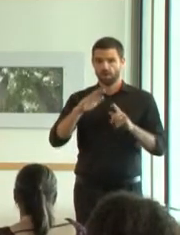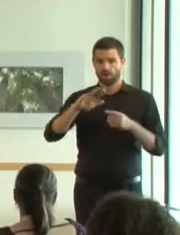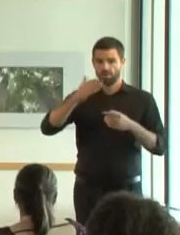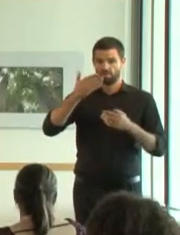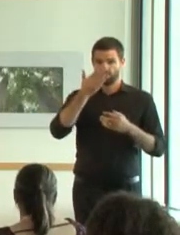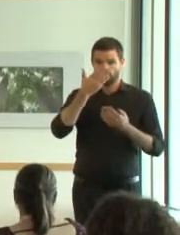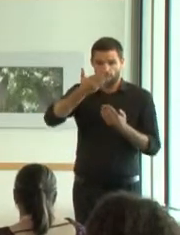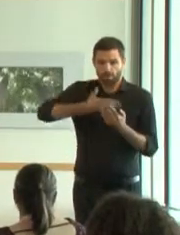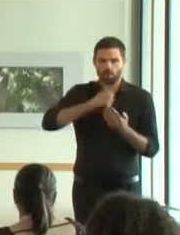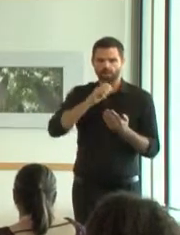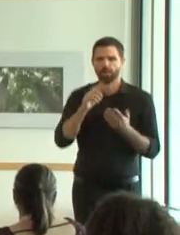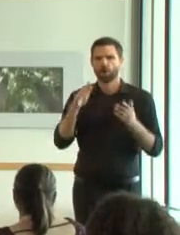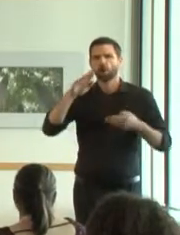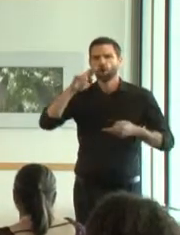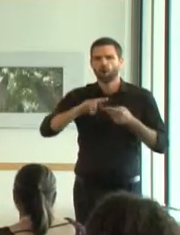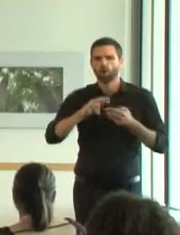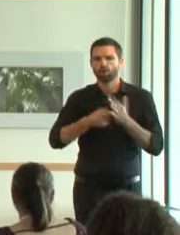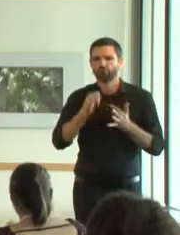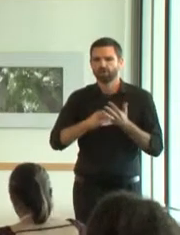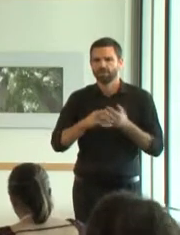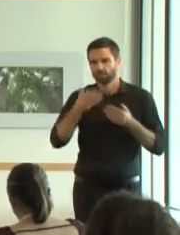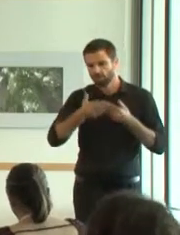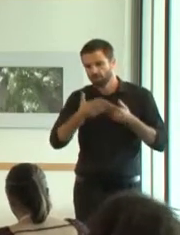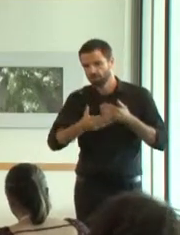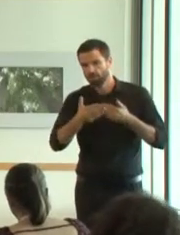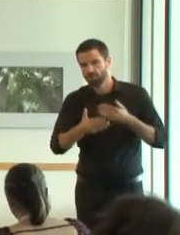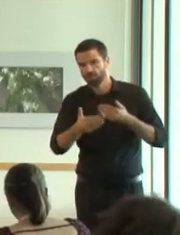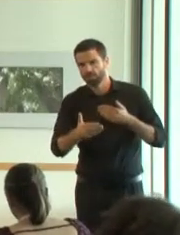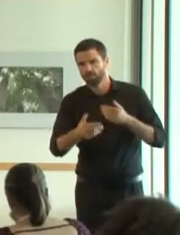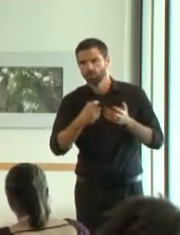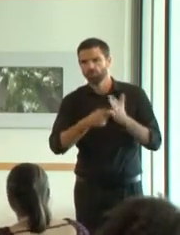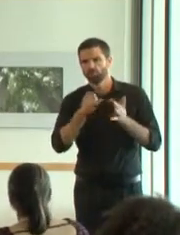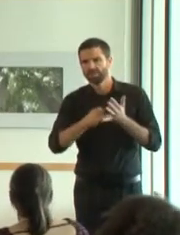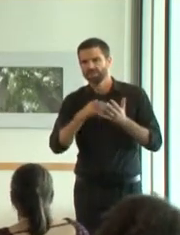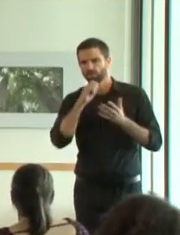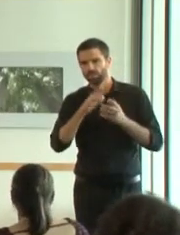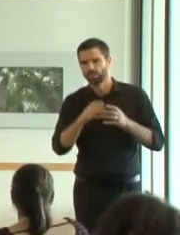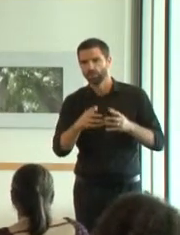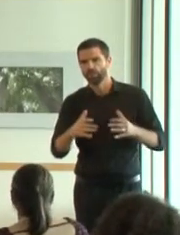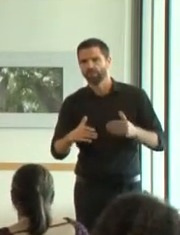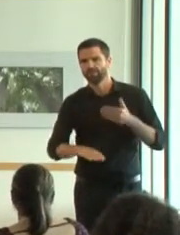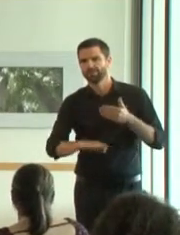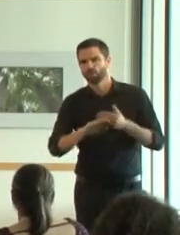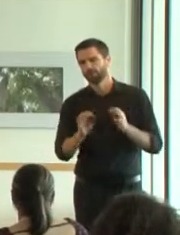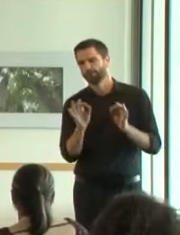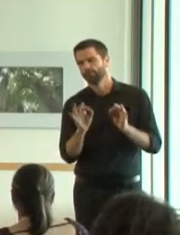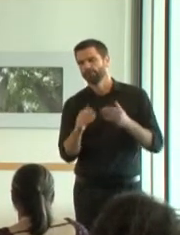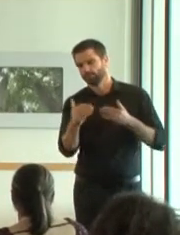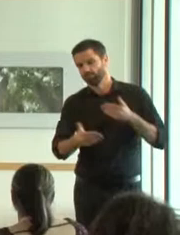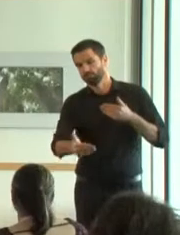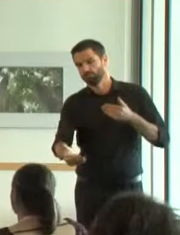little bit blurry, and as you work down to the full resolution file through the compression layers, we get to the full crisp version of the